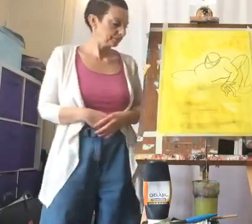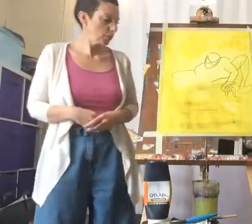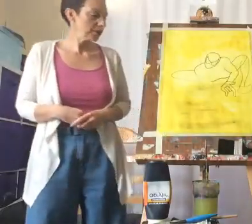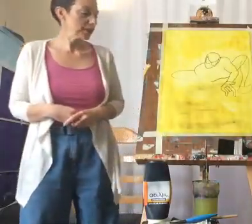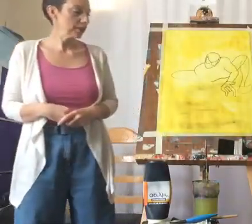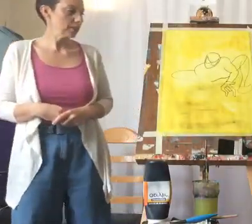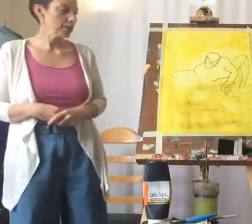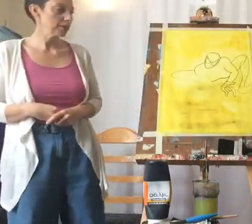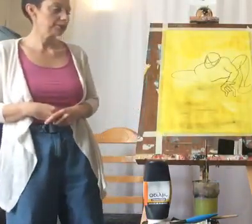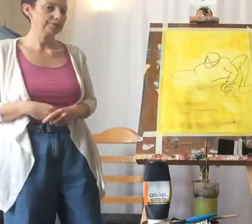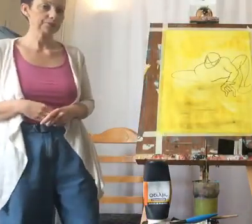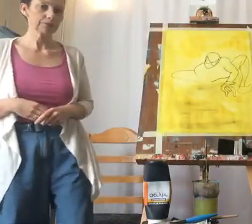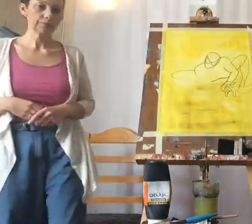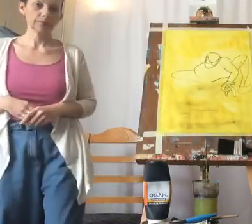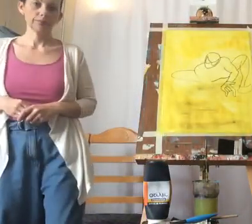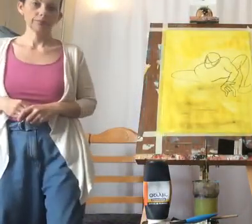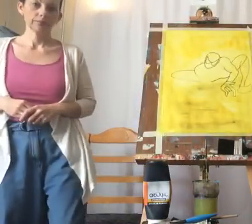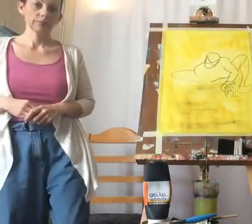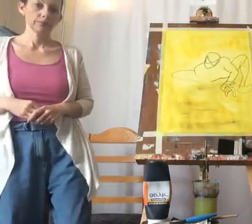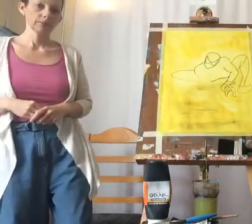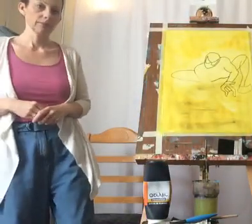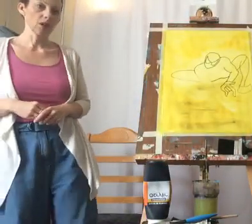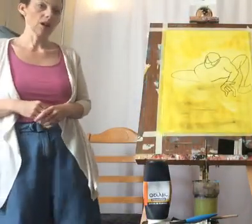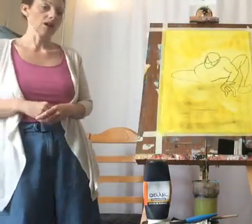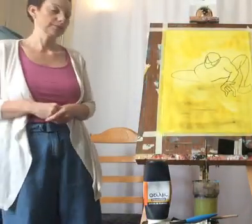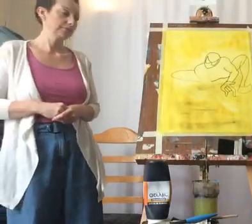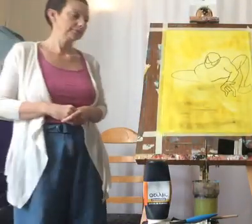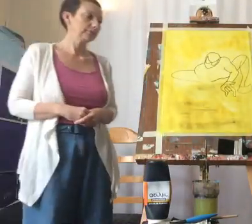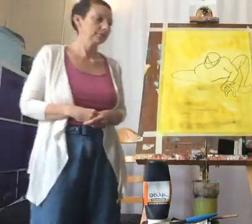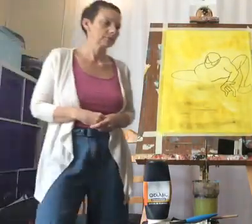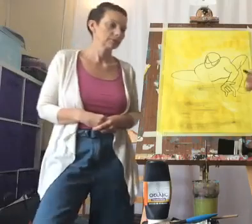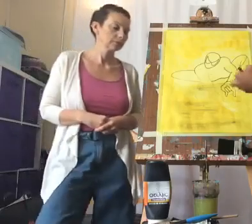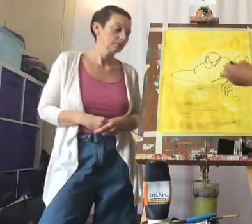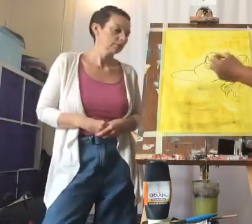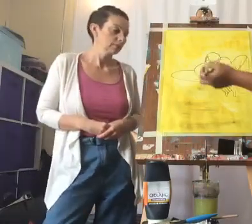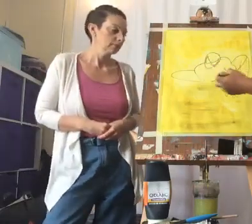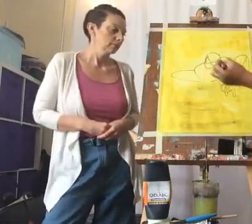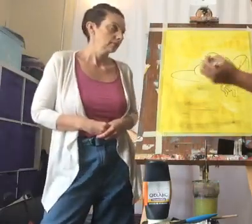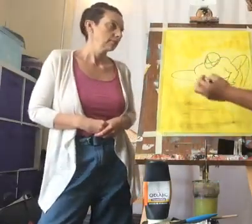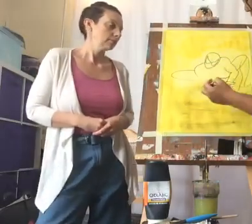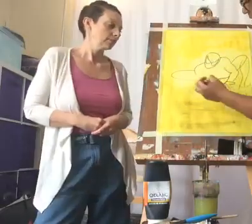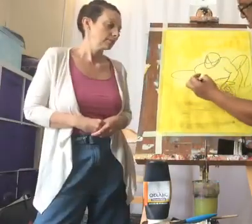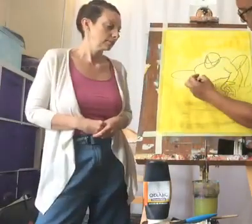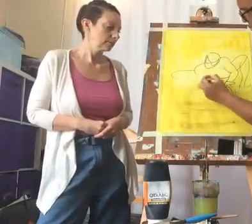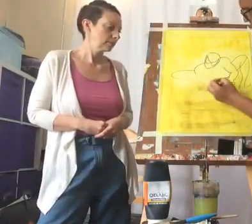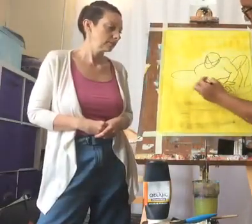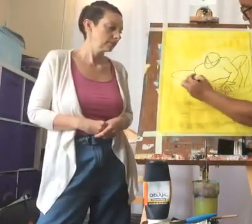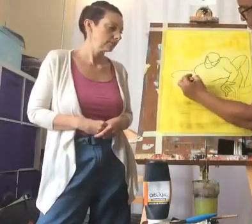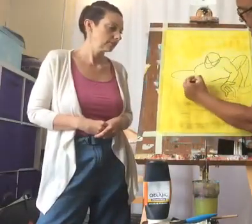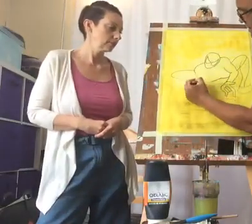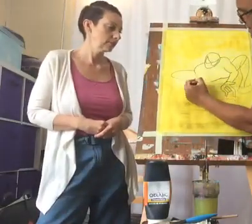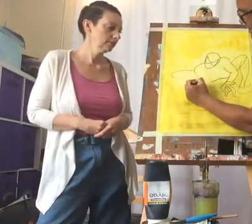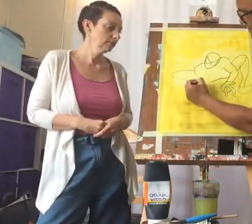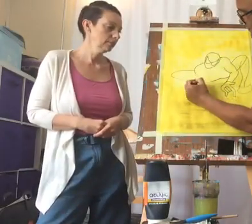pen. Where is it? Just here, that'll do. Uh-huh. They're not great on paper, Boston